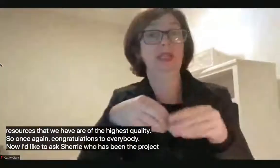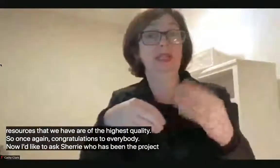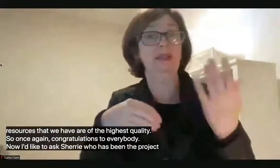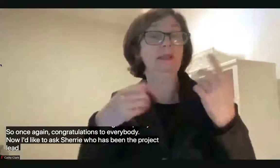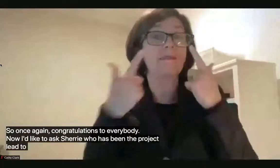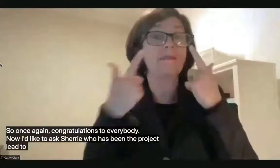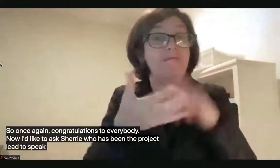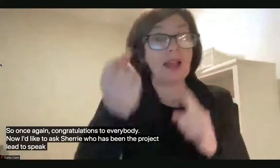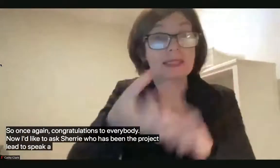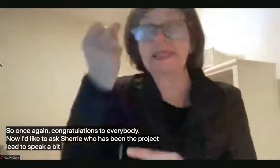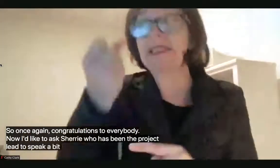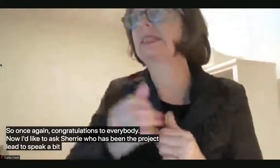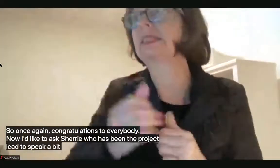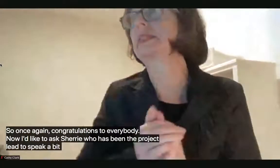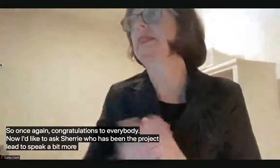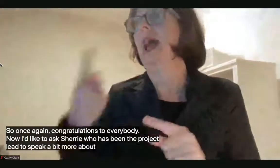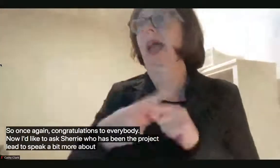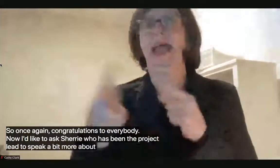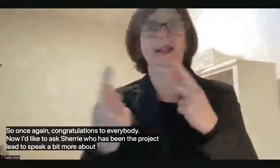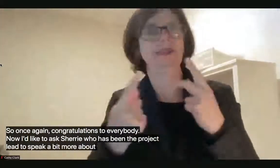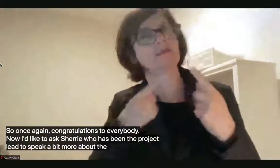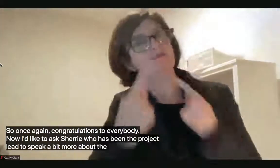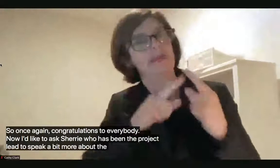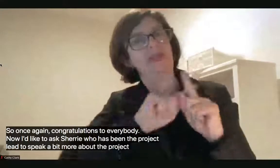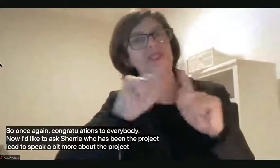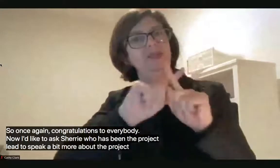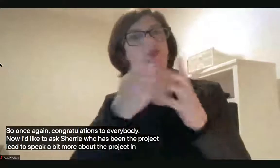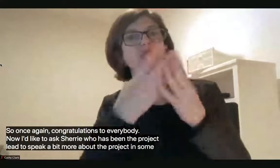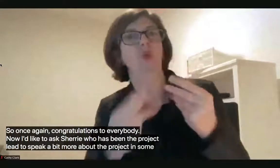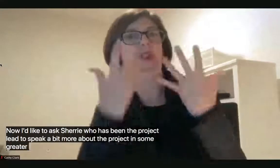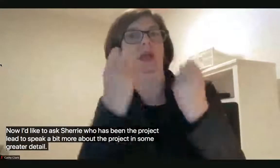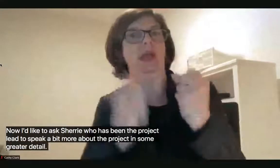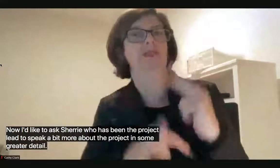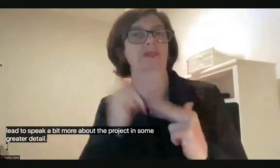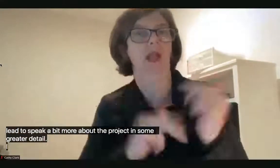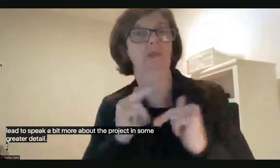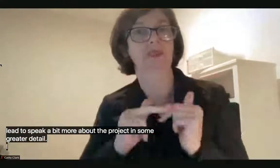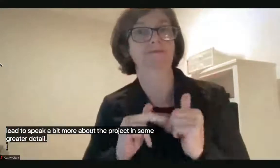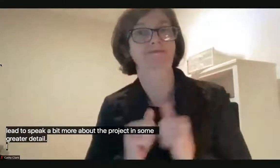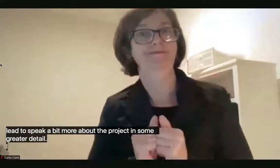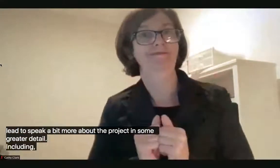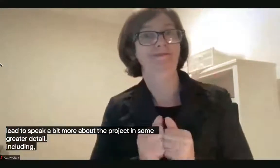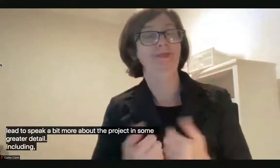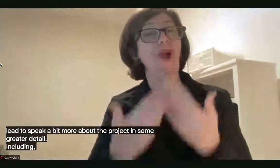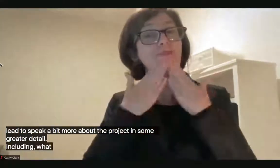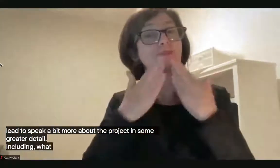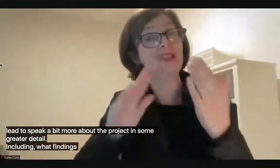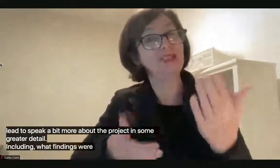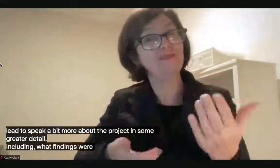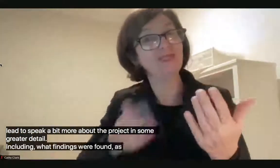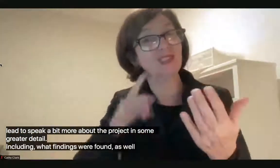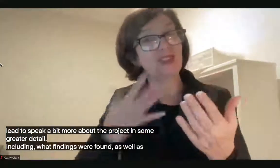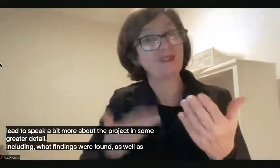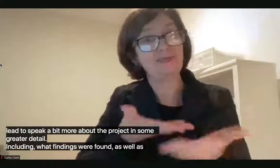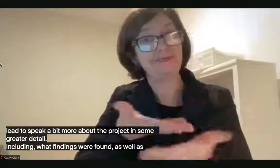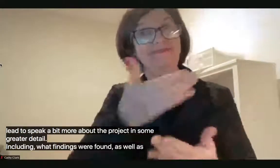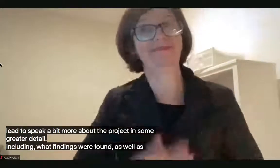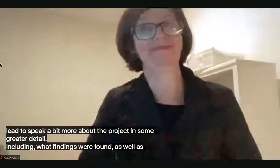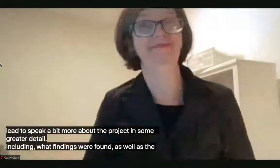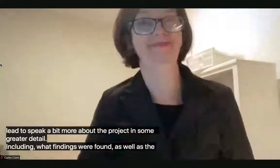greater detail, including what findings were found, as well as the resources that we've been fortunate to develop. So thanks very much, and